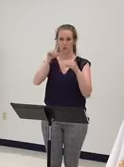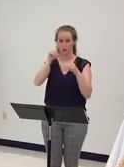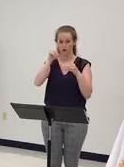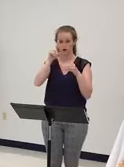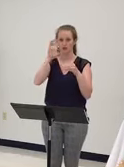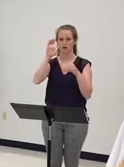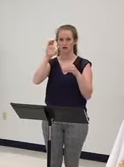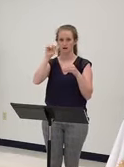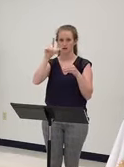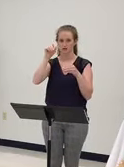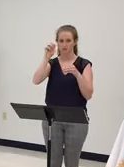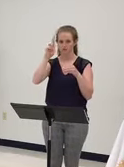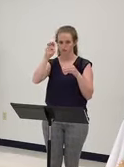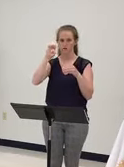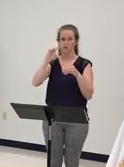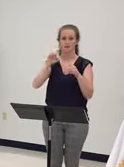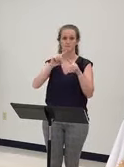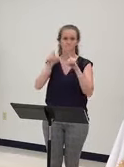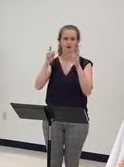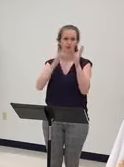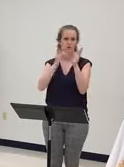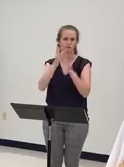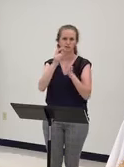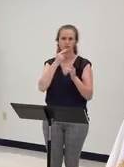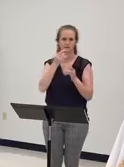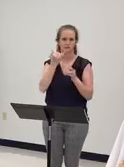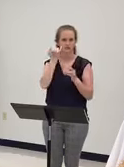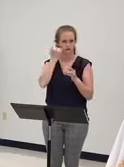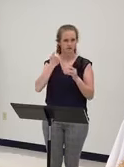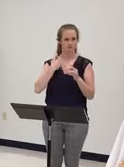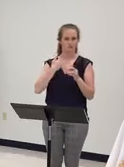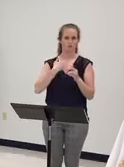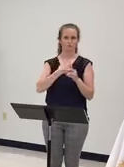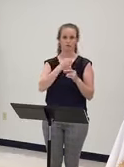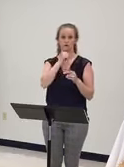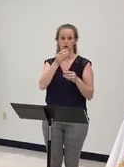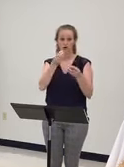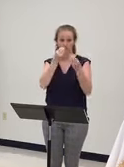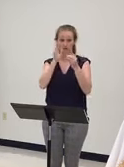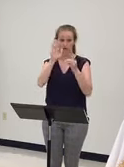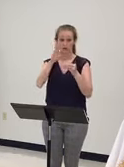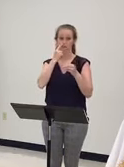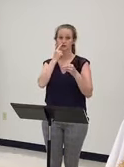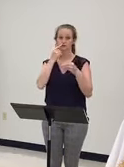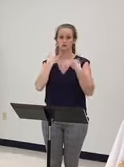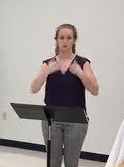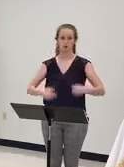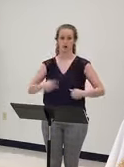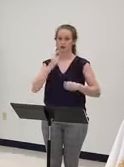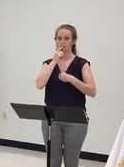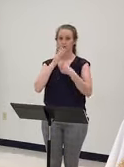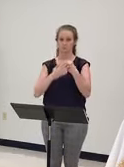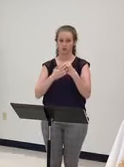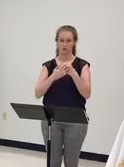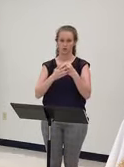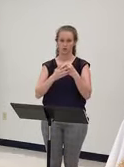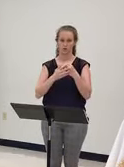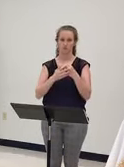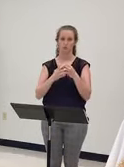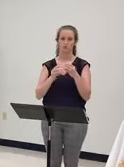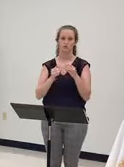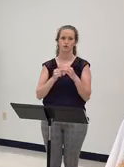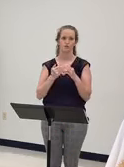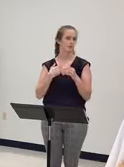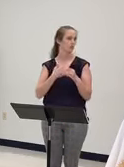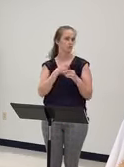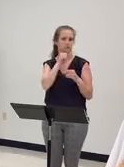And yet Jesus says, if we do not eat his body and his blood, which we receive at communion, we do